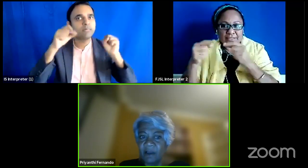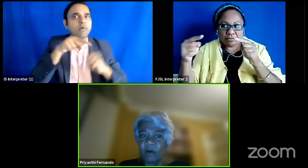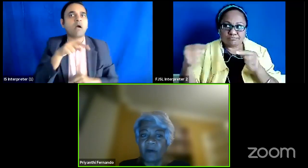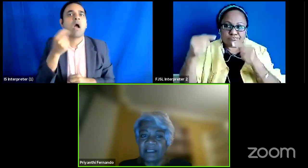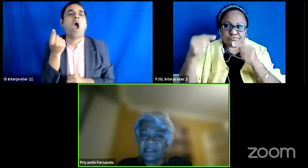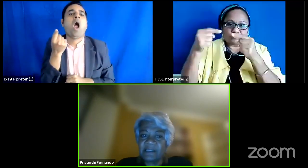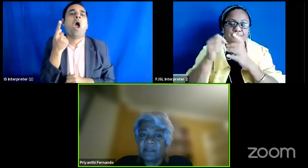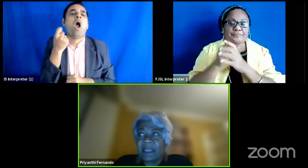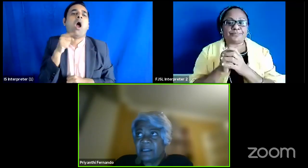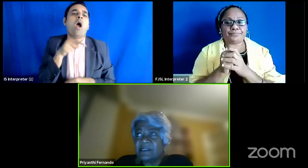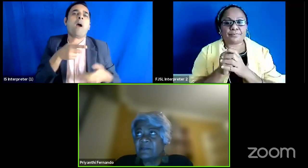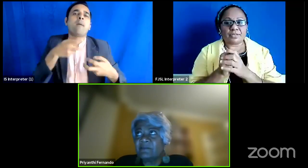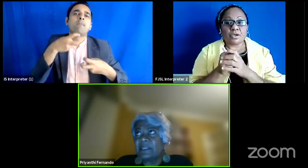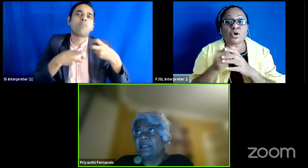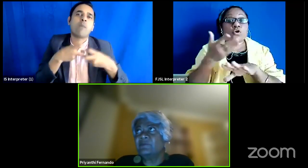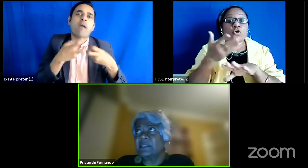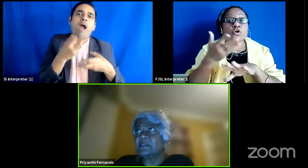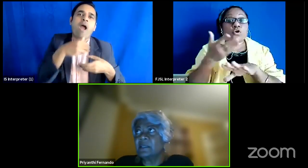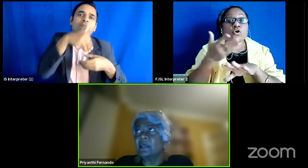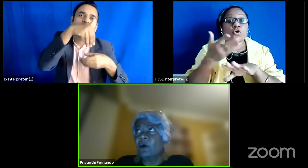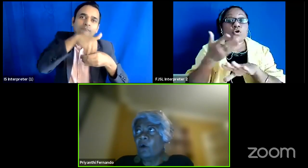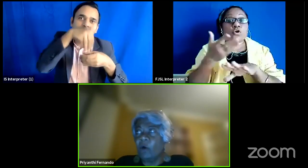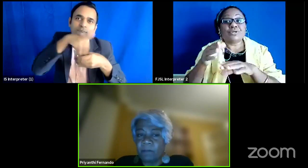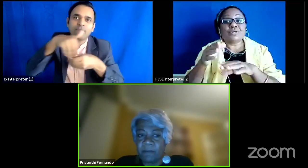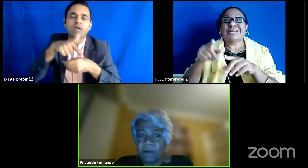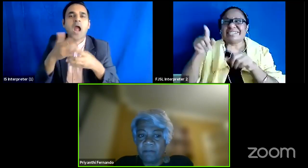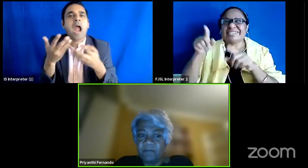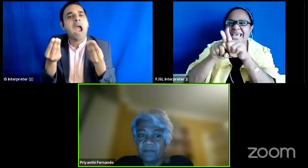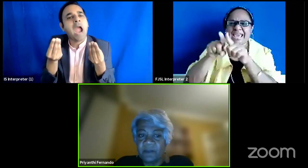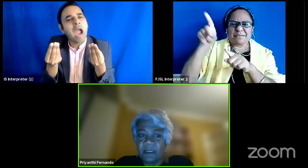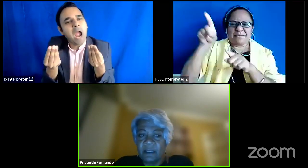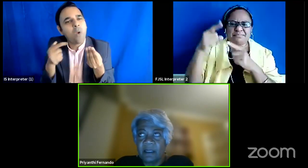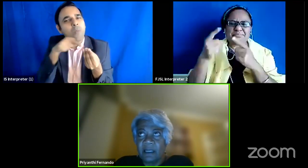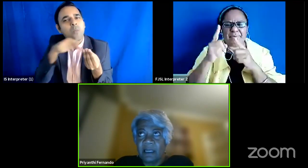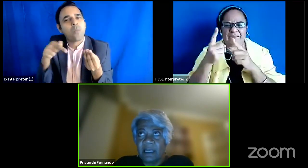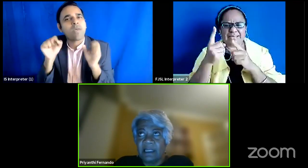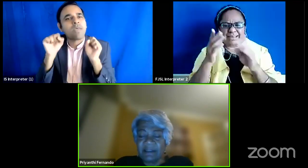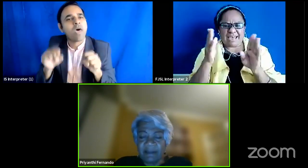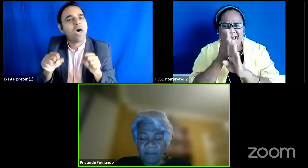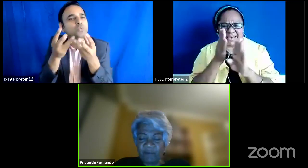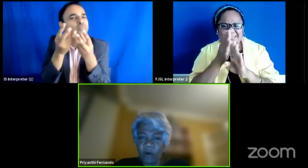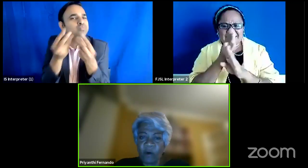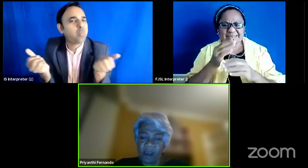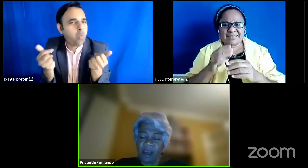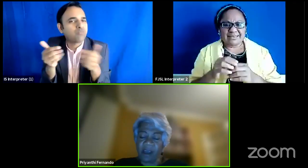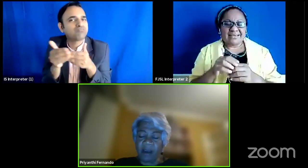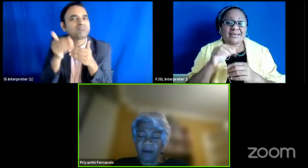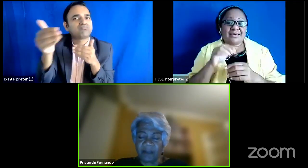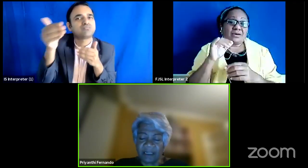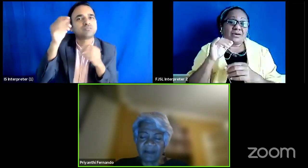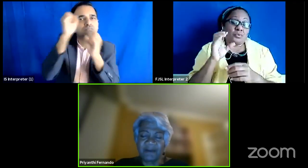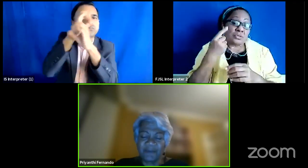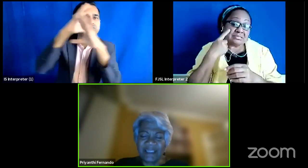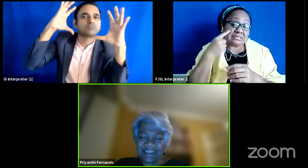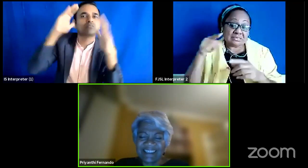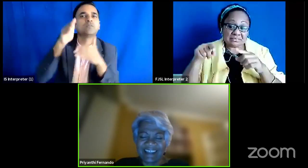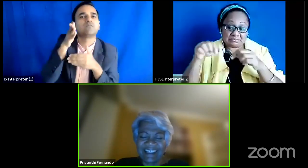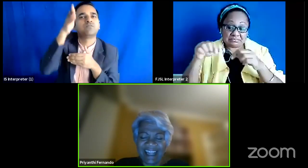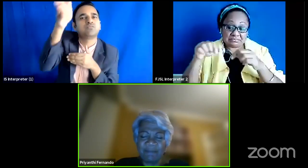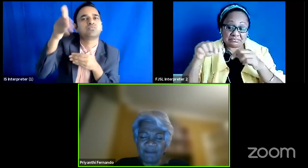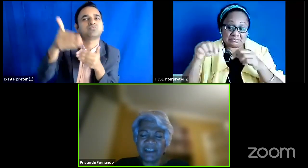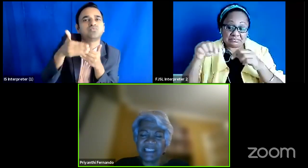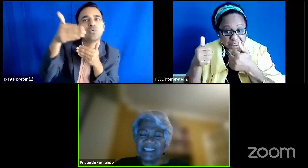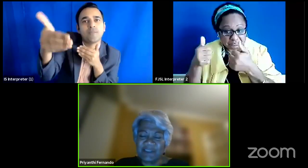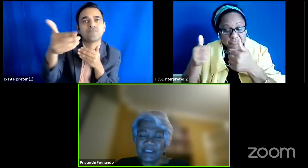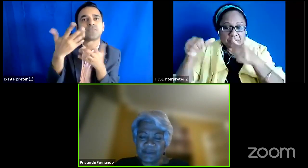guise, or is this a mechanism that gives us hope? So before we